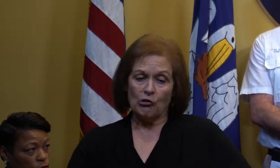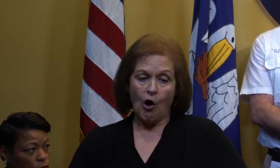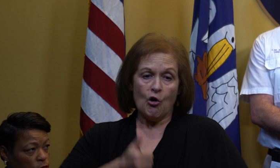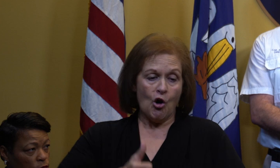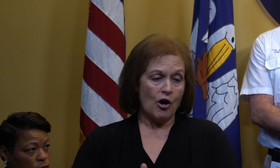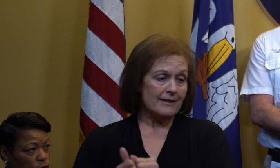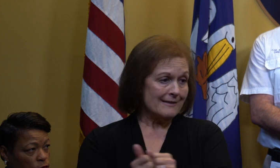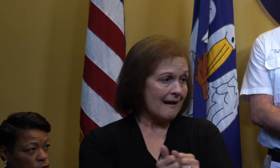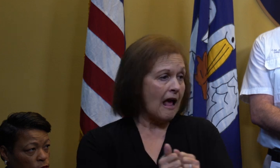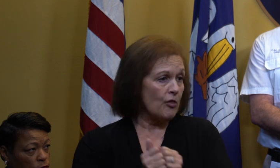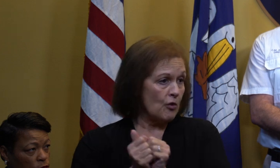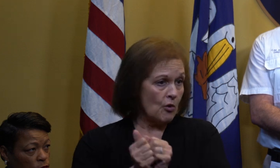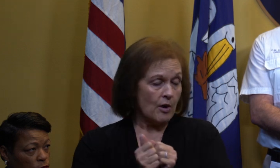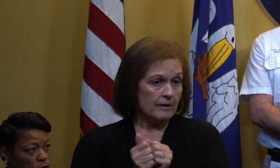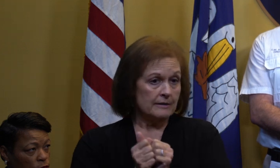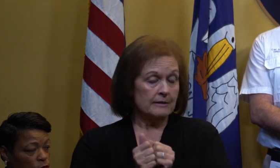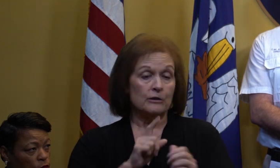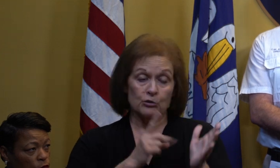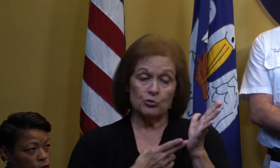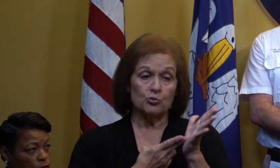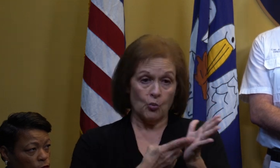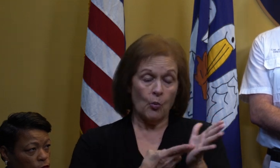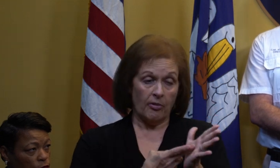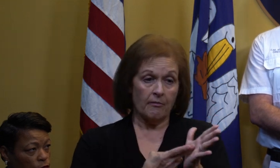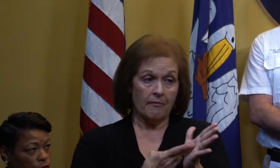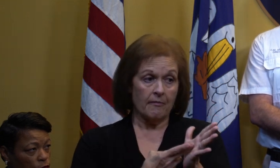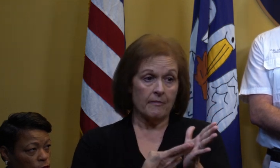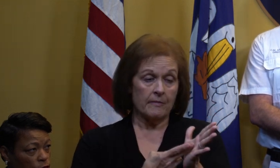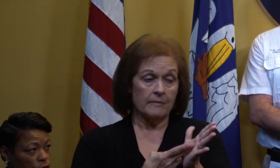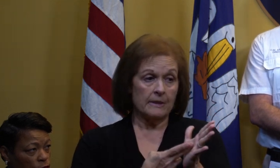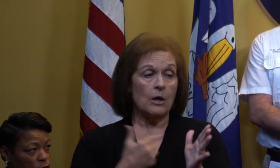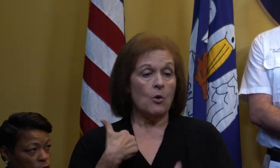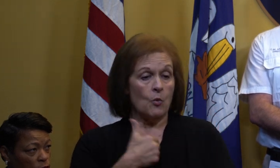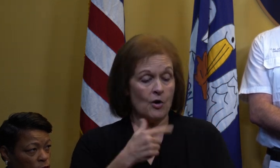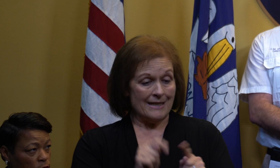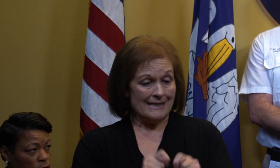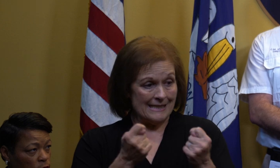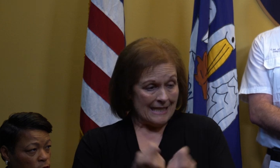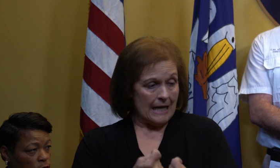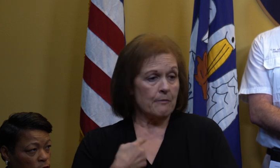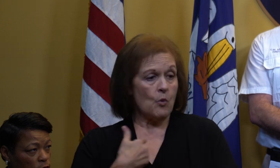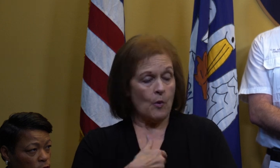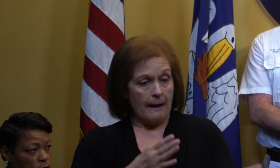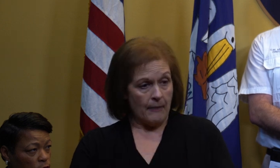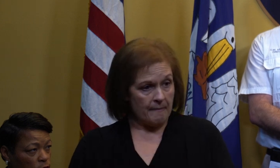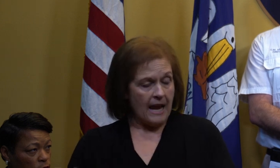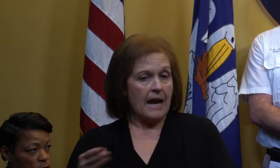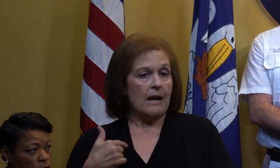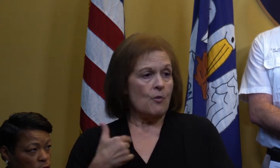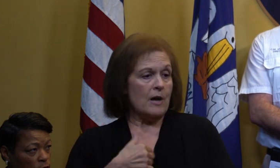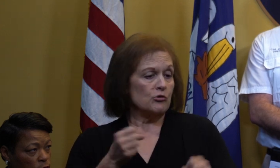mayor always says, and there's truth in that saying. We are a team, and we are prepared, and